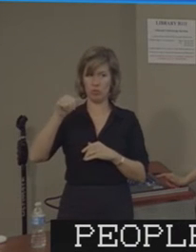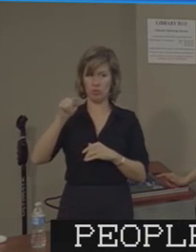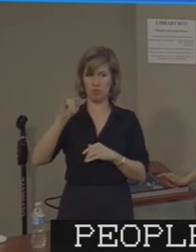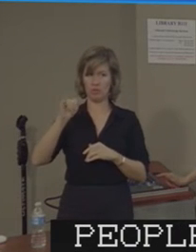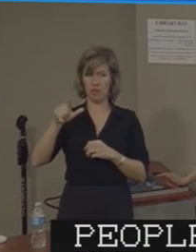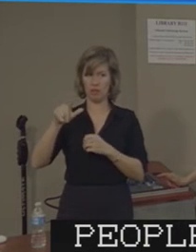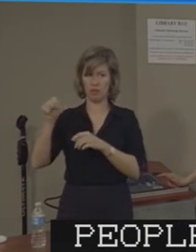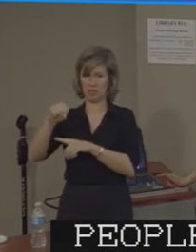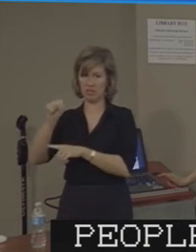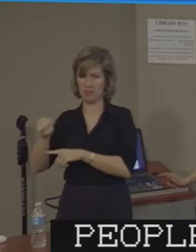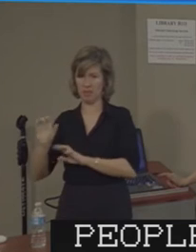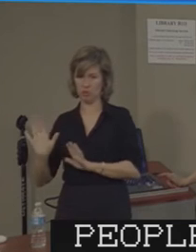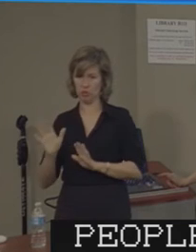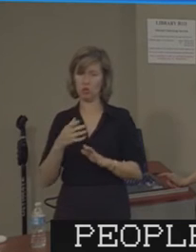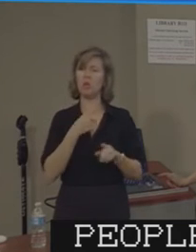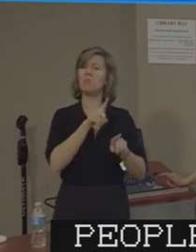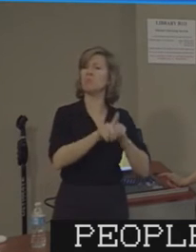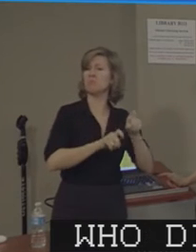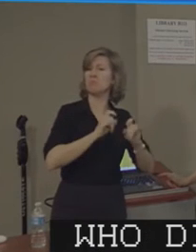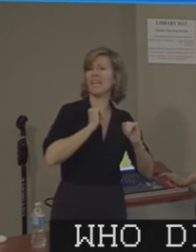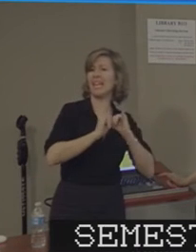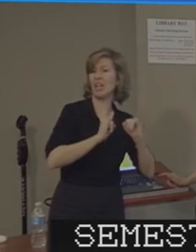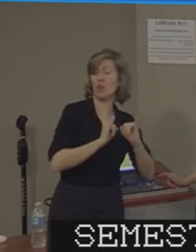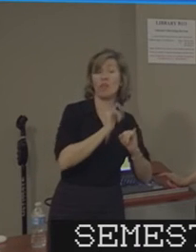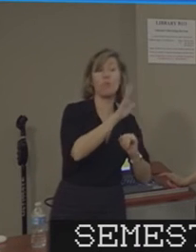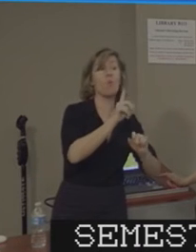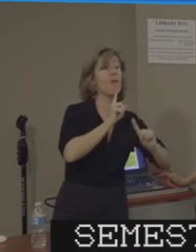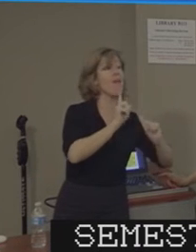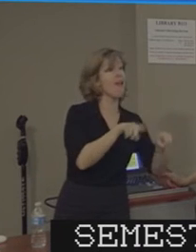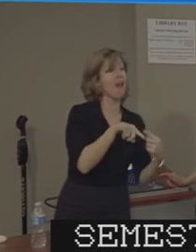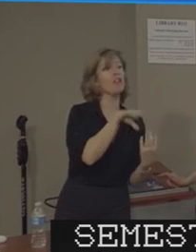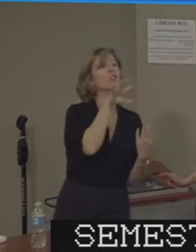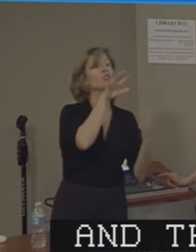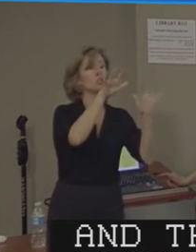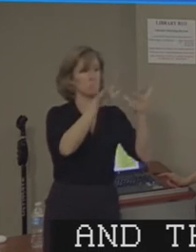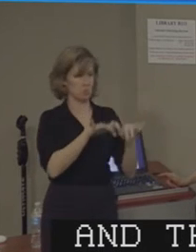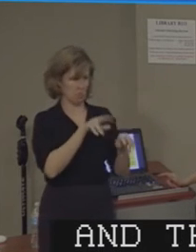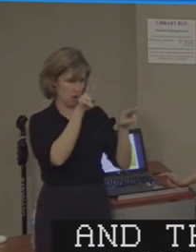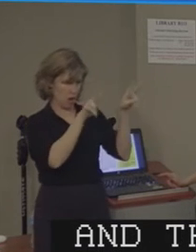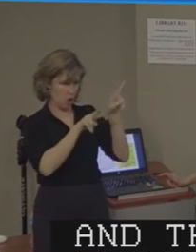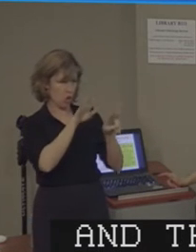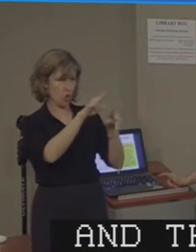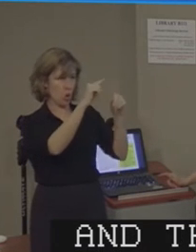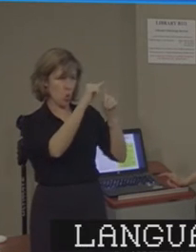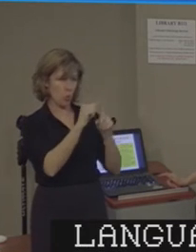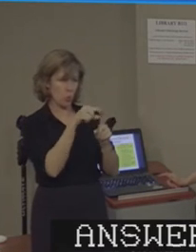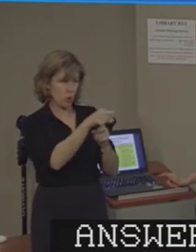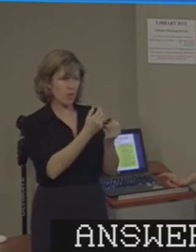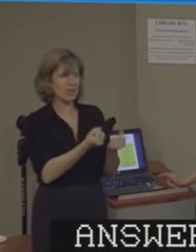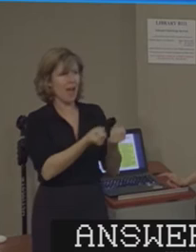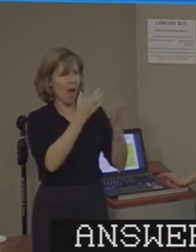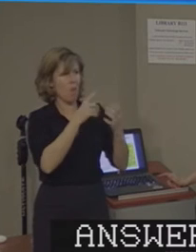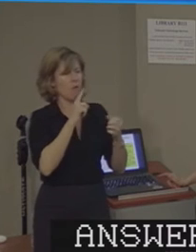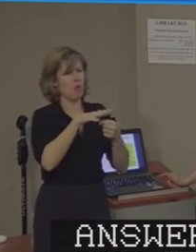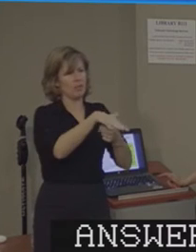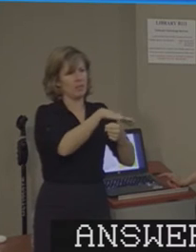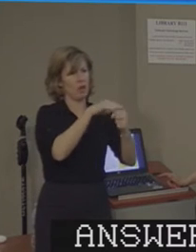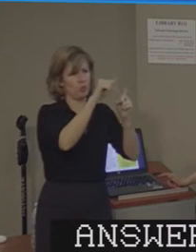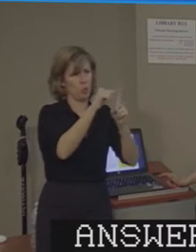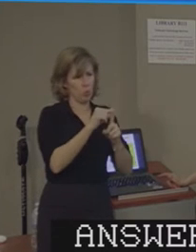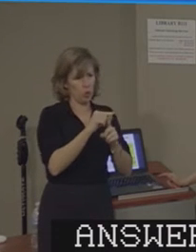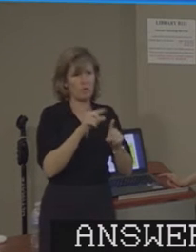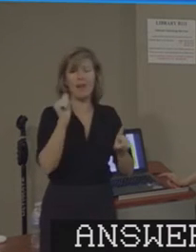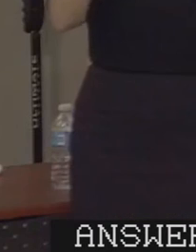much spatial language there was in their answer. The AP students gave, you know, perfectly lovely answers about